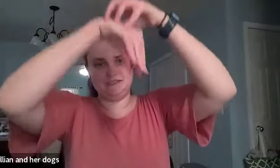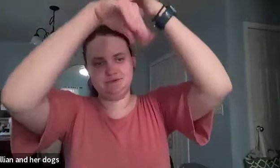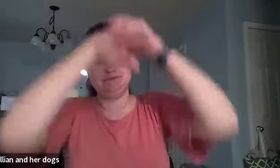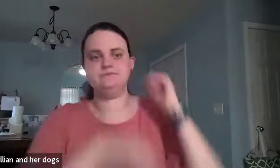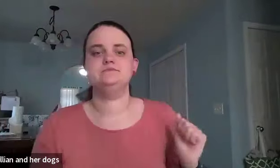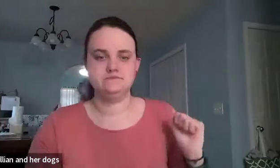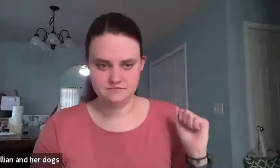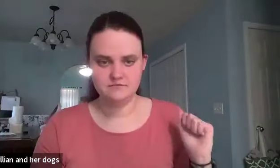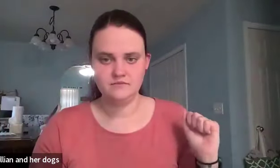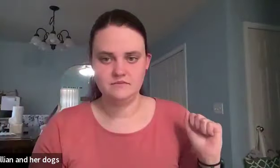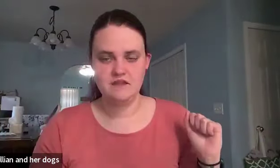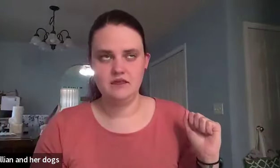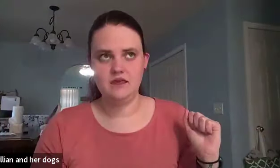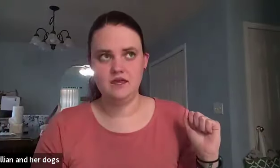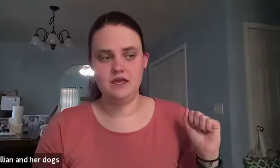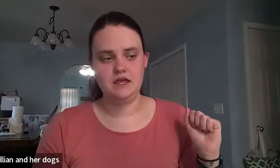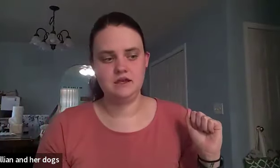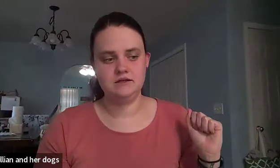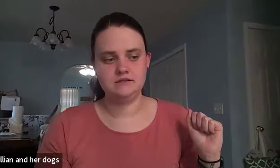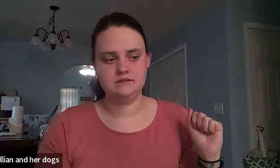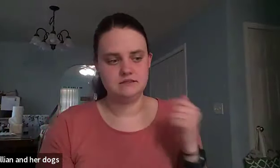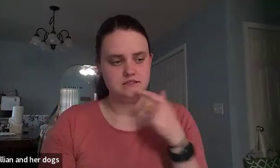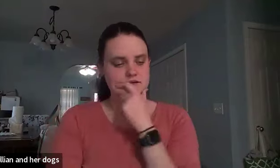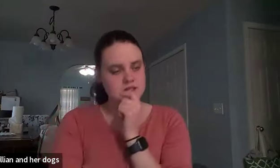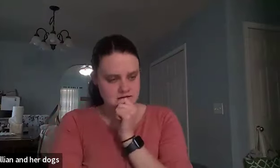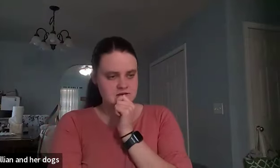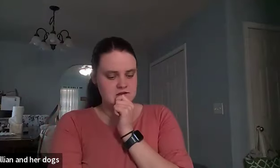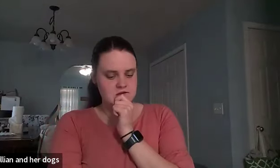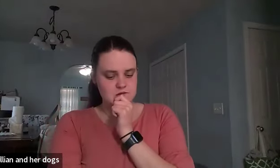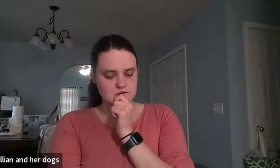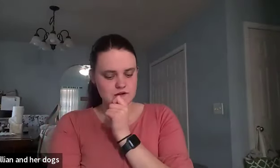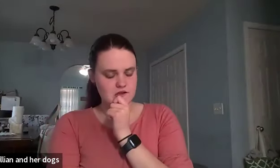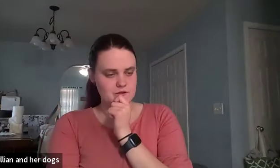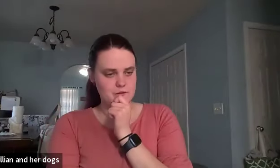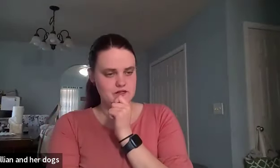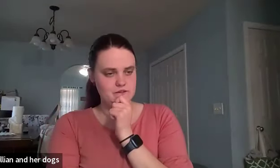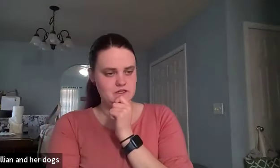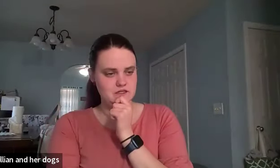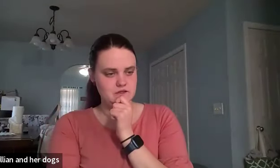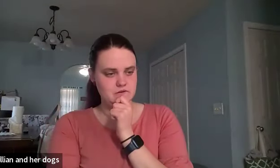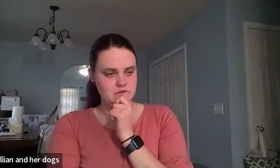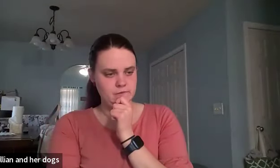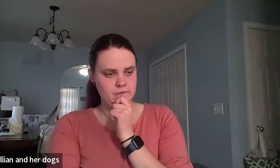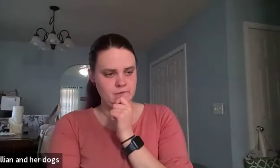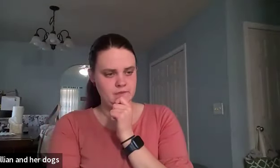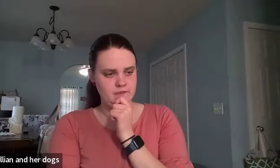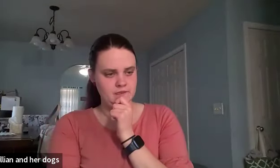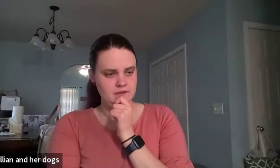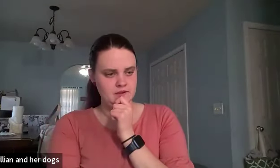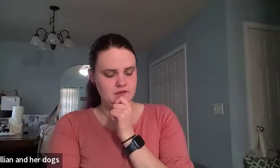Octopus. And then, let's see. There's one other one I was going to think of.